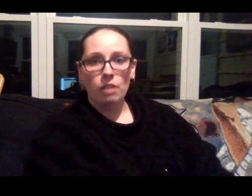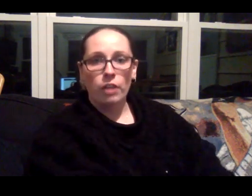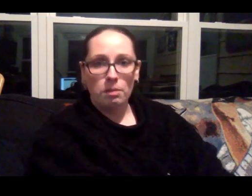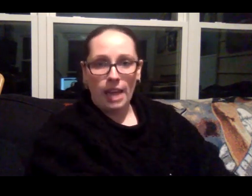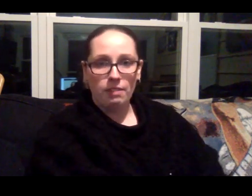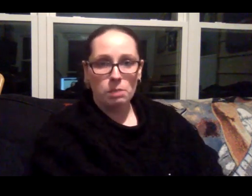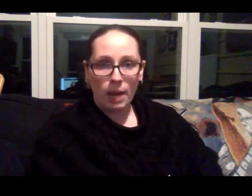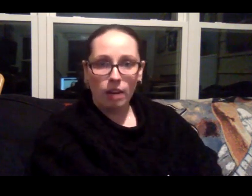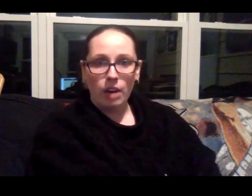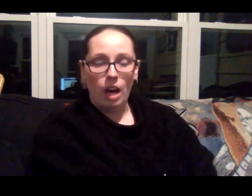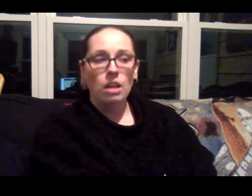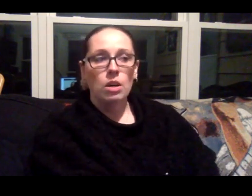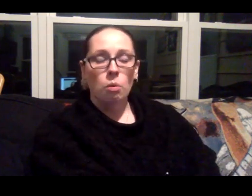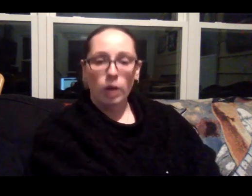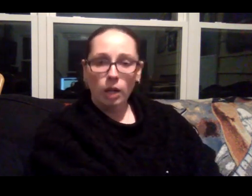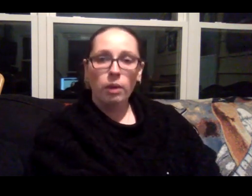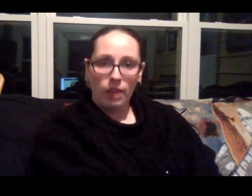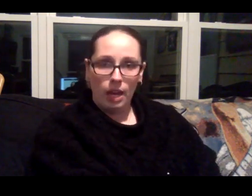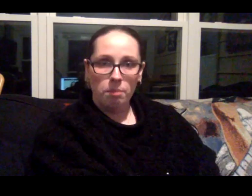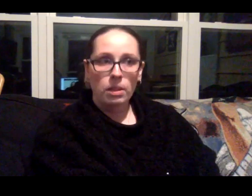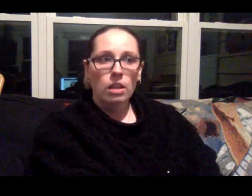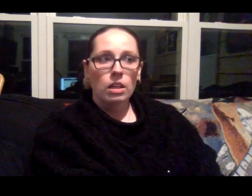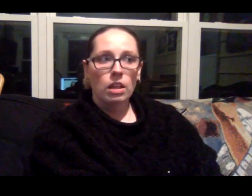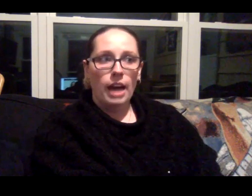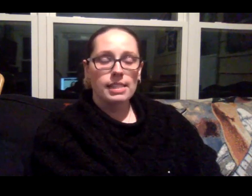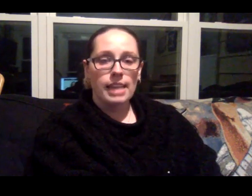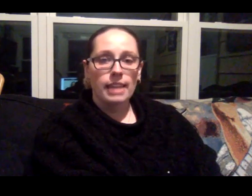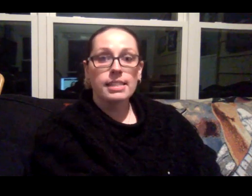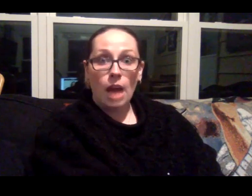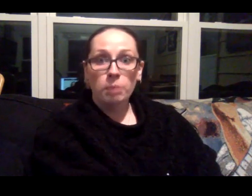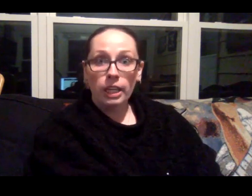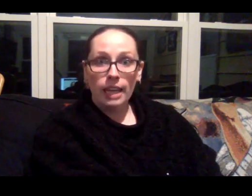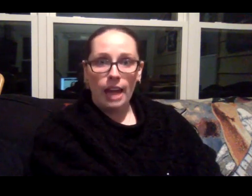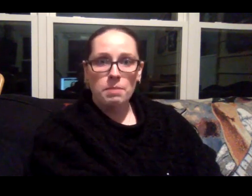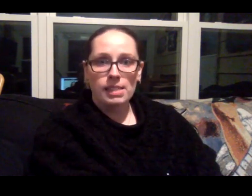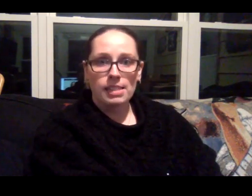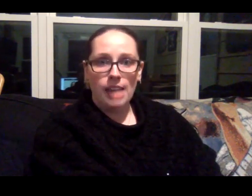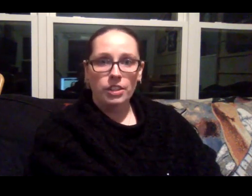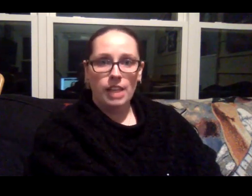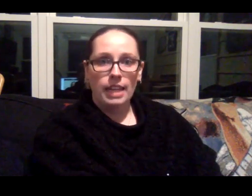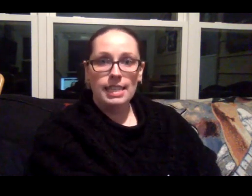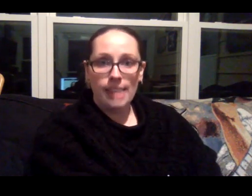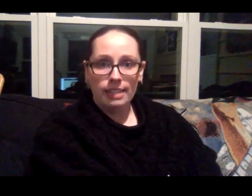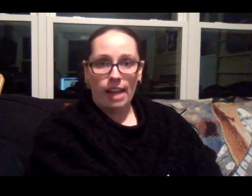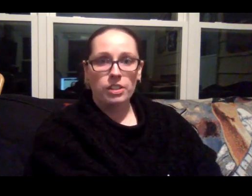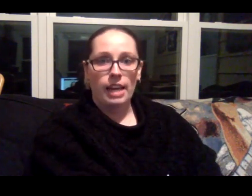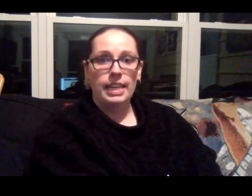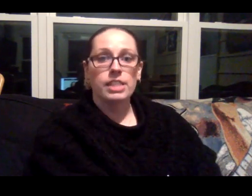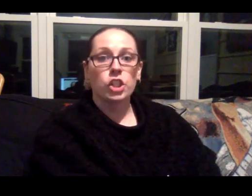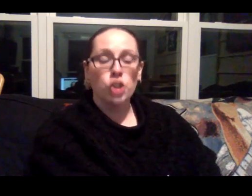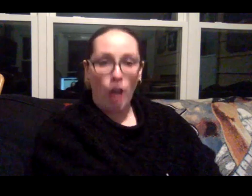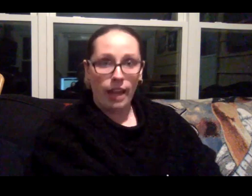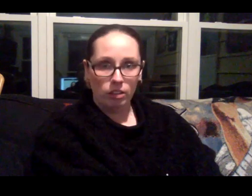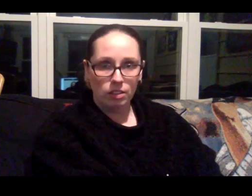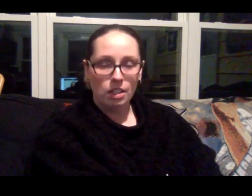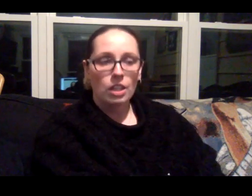was fighting for him to have his para work with him, I said, stop looking at him as a dollar sign. He is not a dollar sign. He